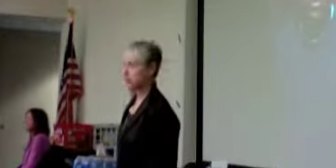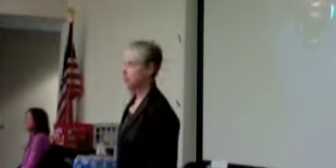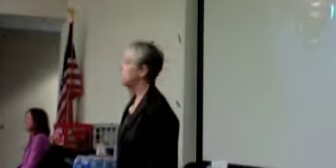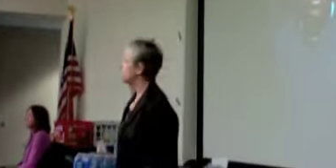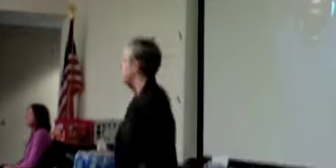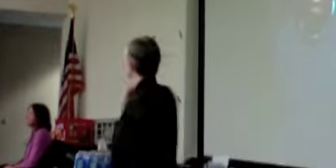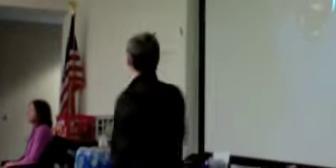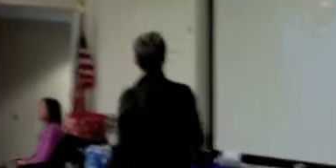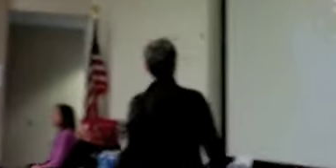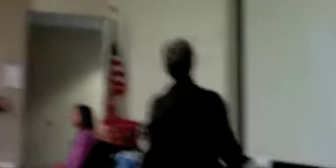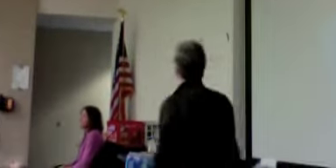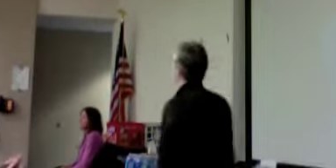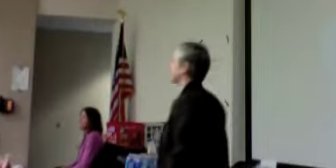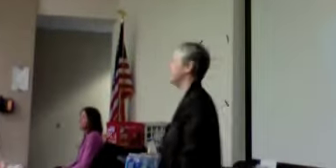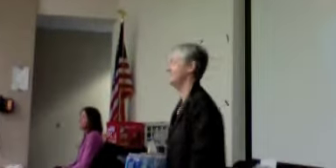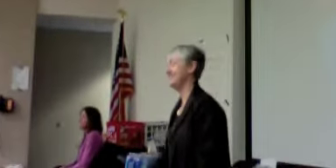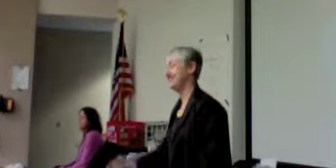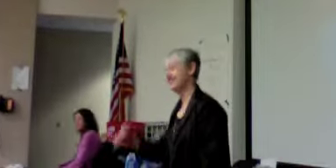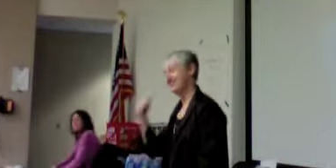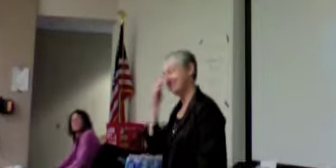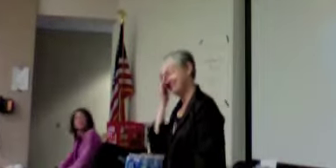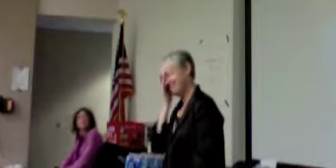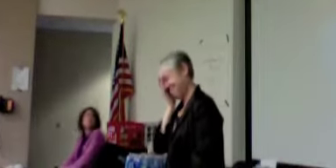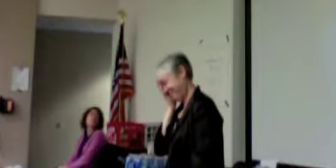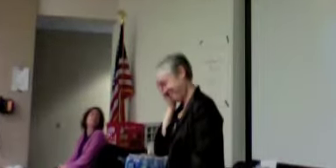He's last.